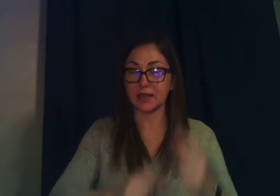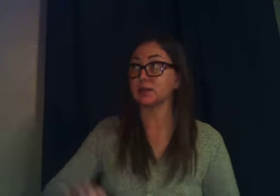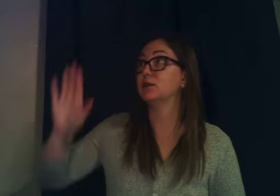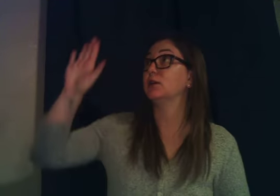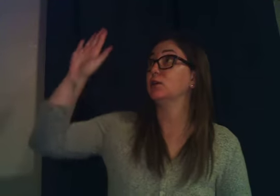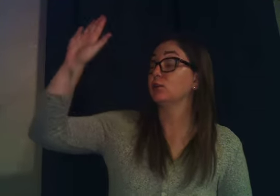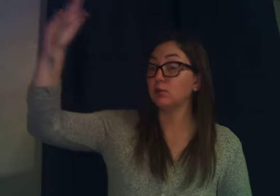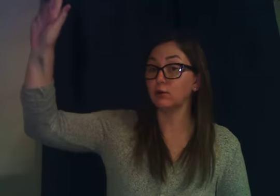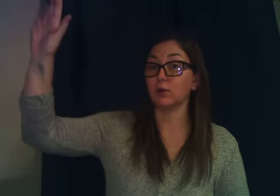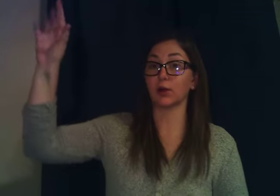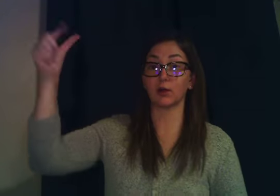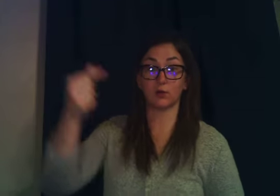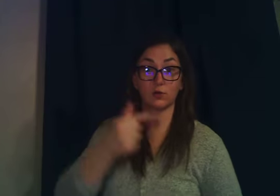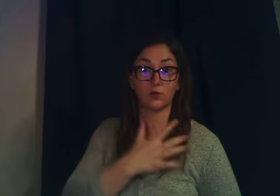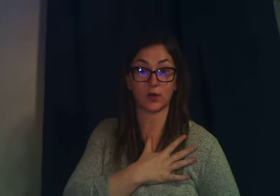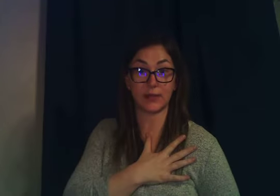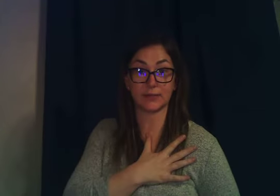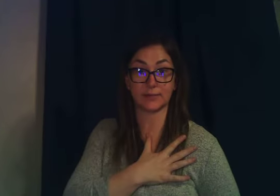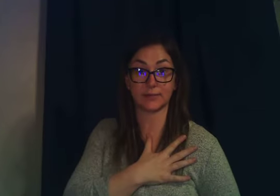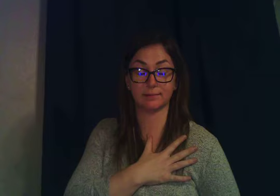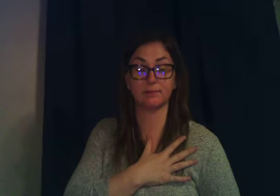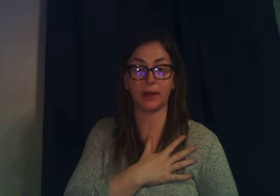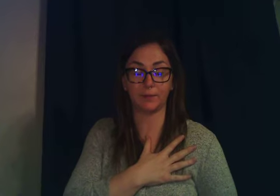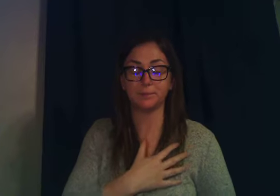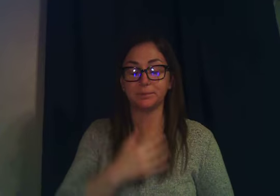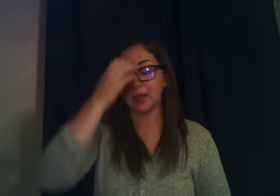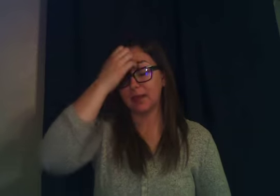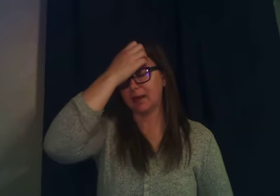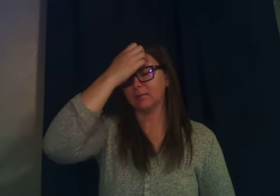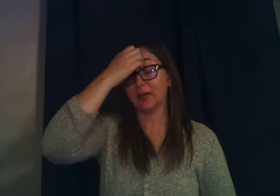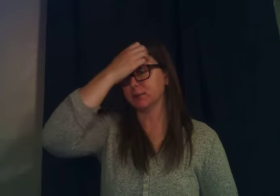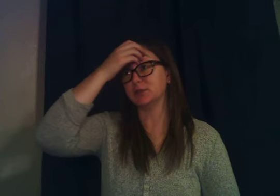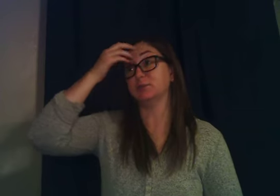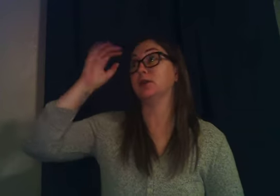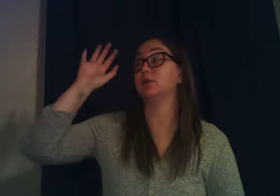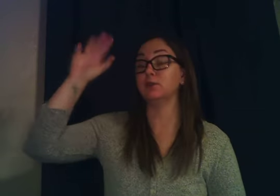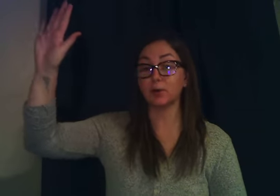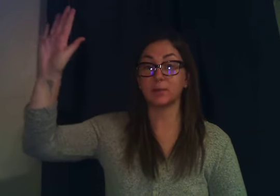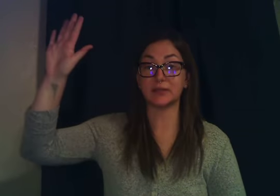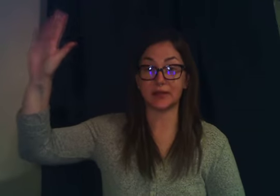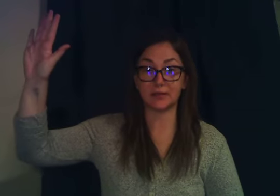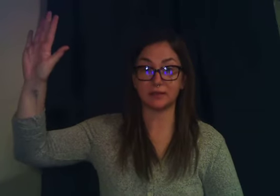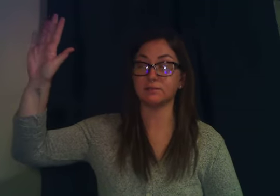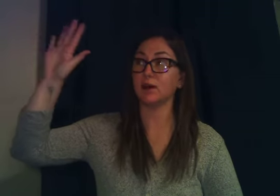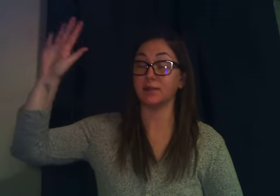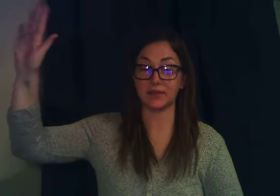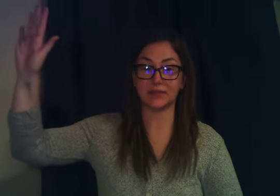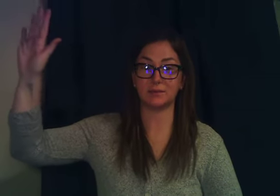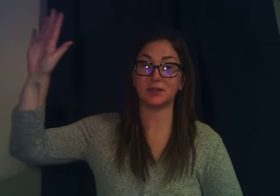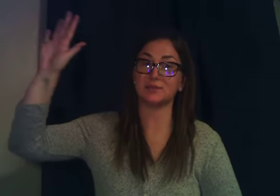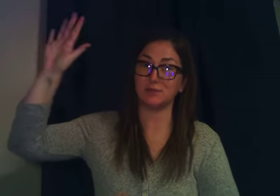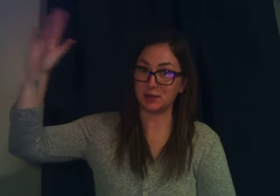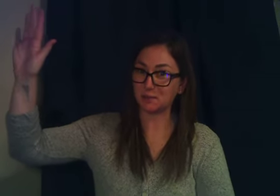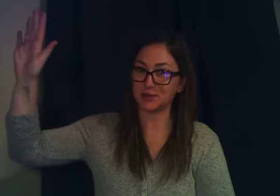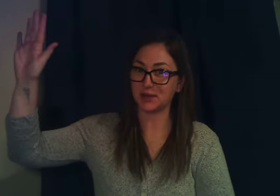your grace. Okay. And again, we're doing your possessive on this side because we know we're talking